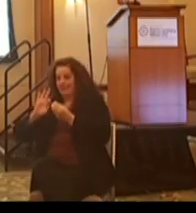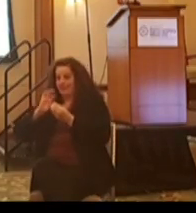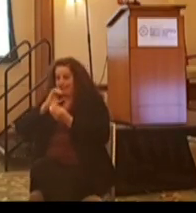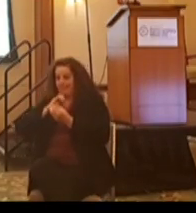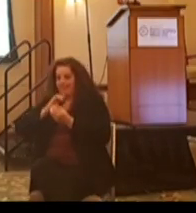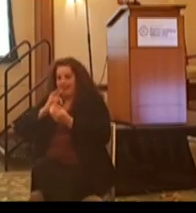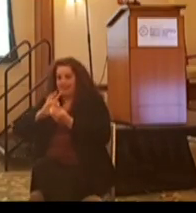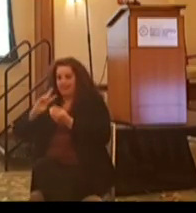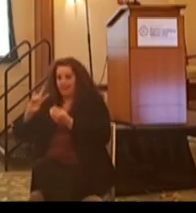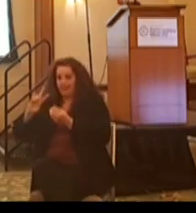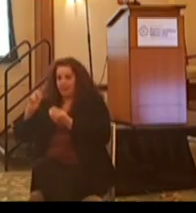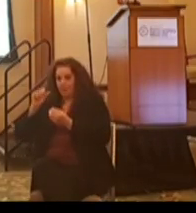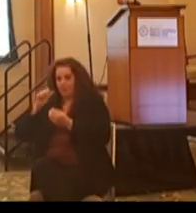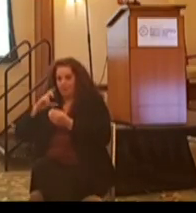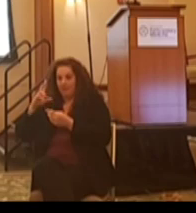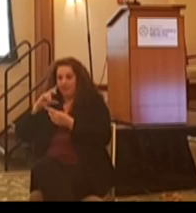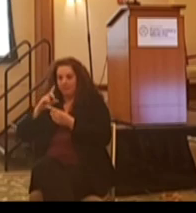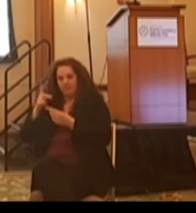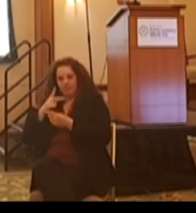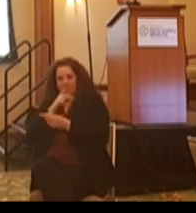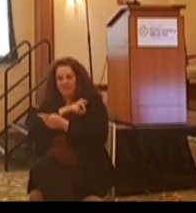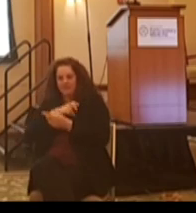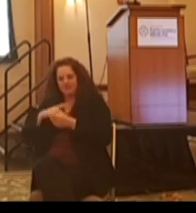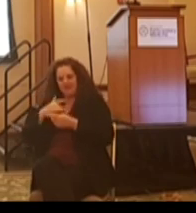his clinician, they felt like this.